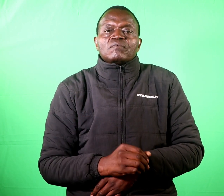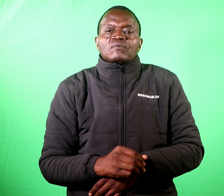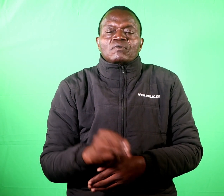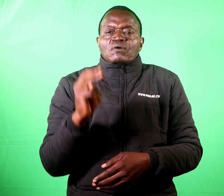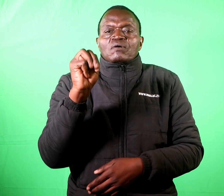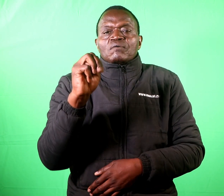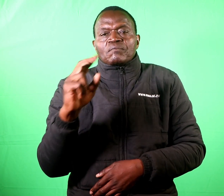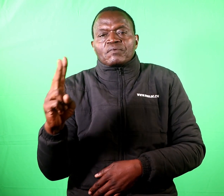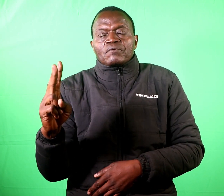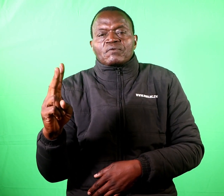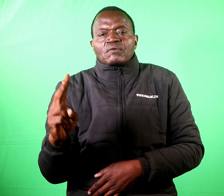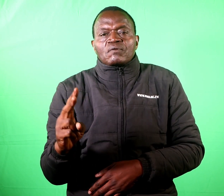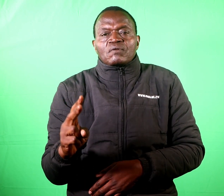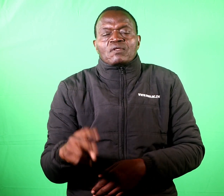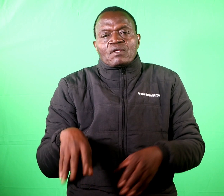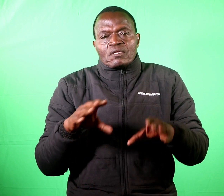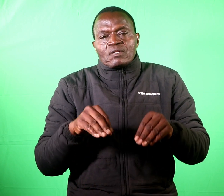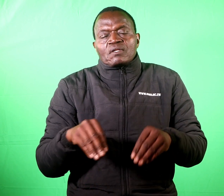Mashingo, casual labor,